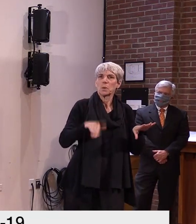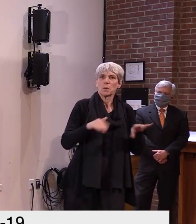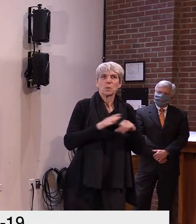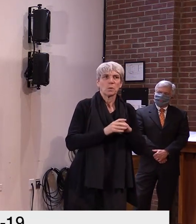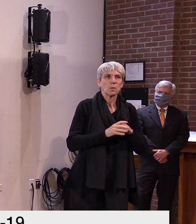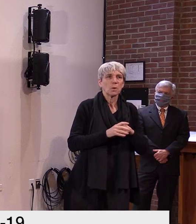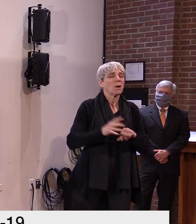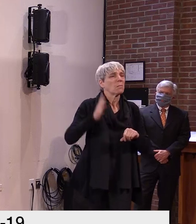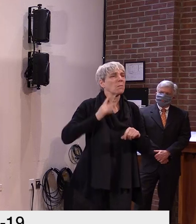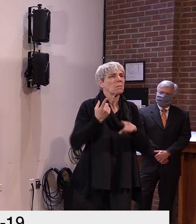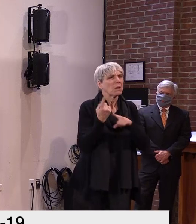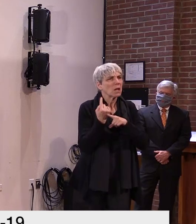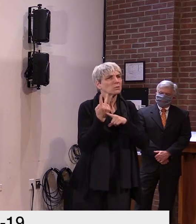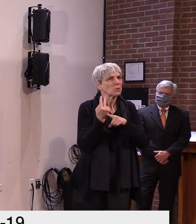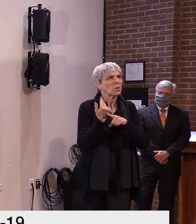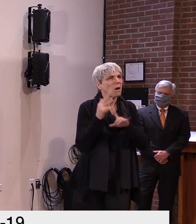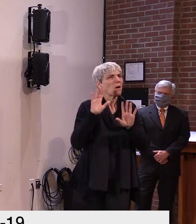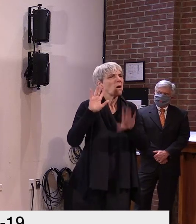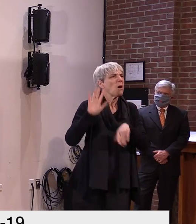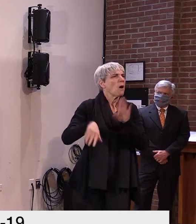than ever to get a flu shot.